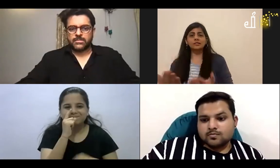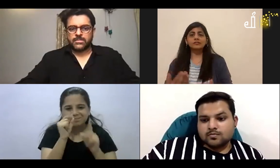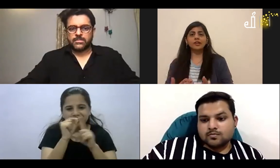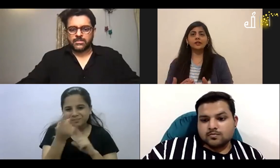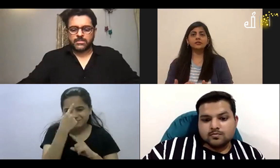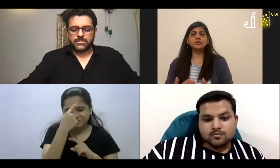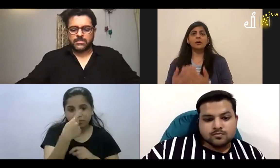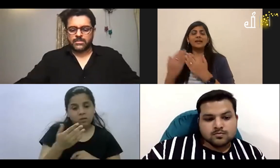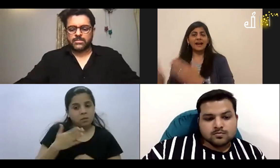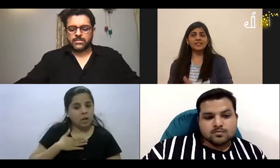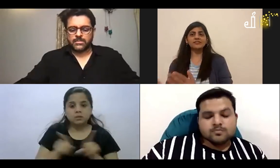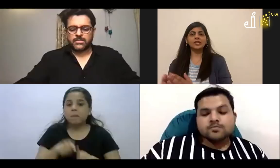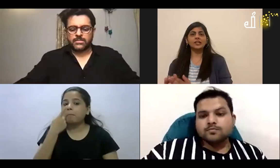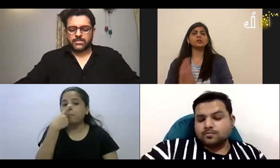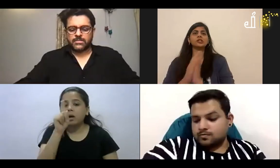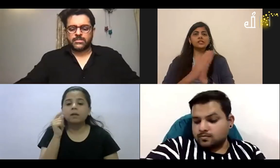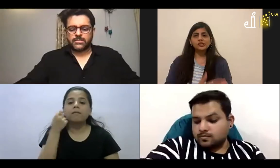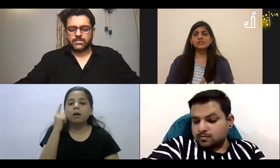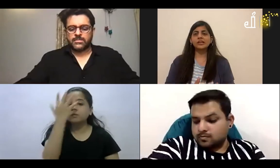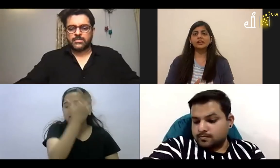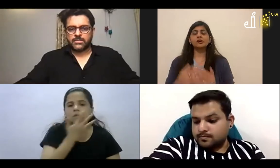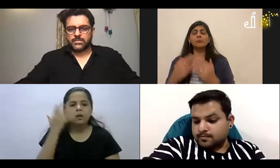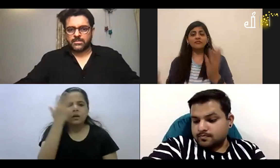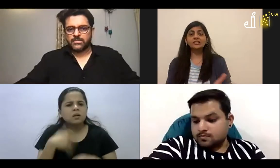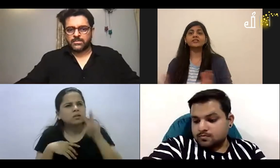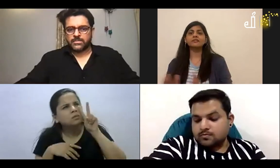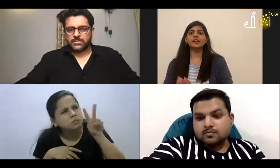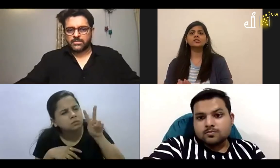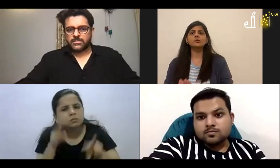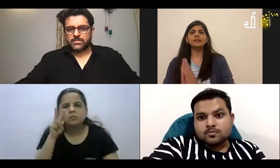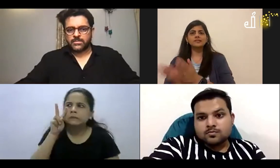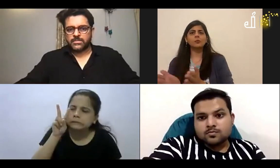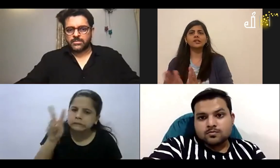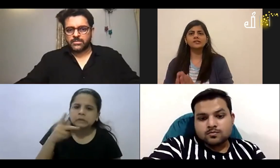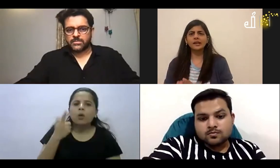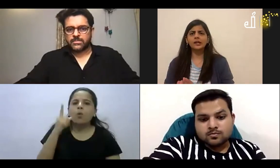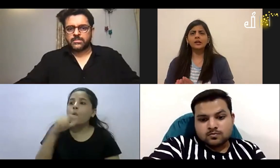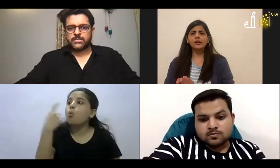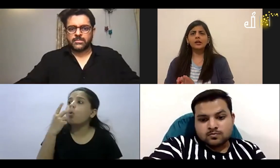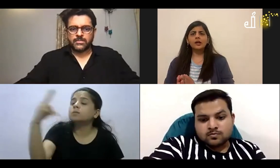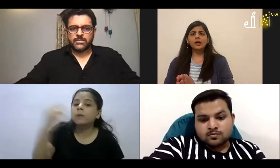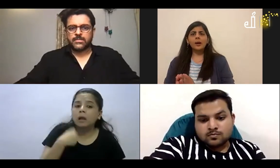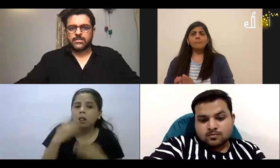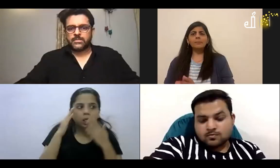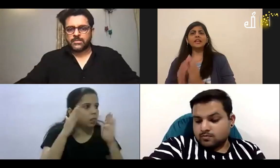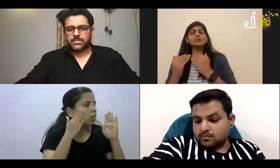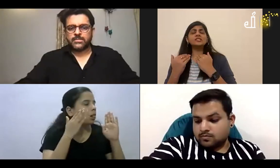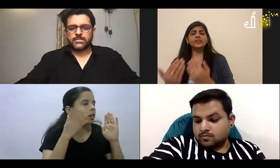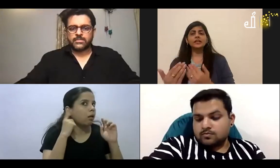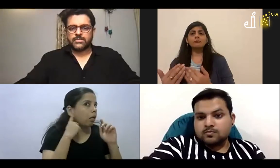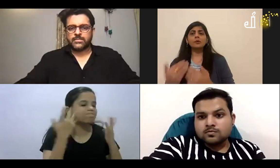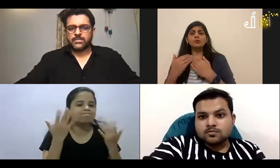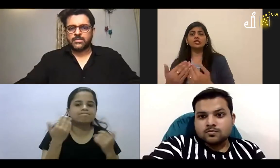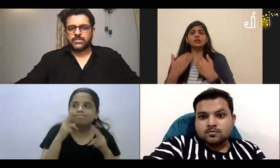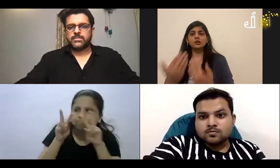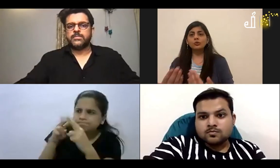my mother's face, or my dad's face, or the teacher's face, or my friend's face to understand what he's saying. But that was